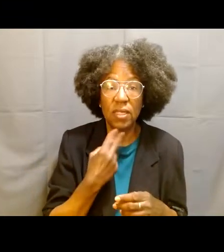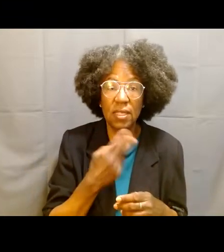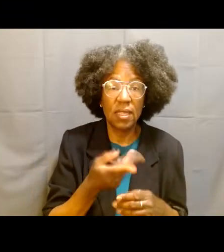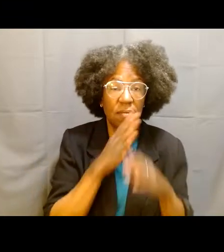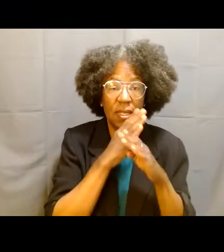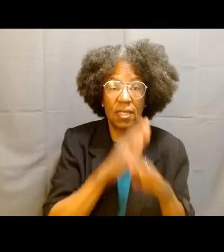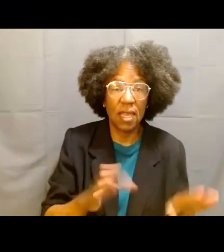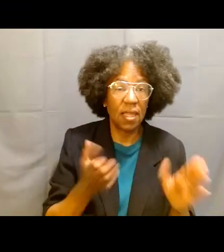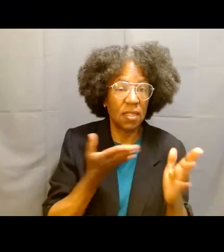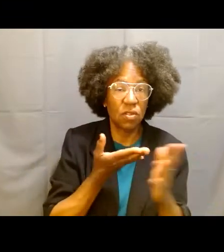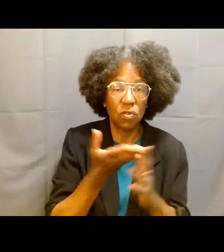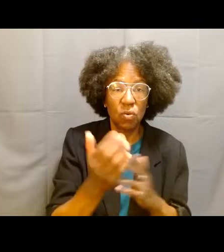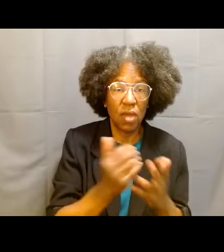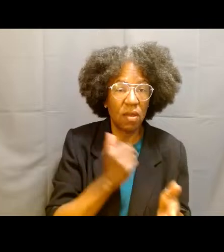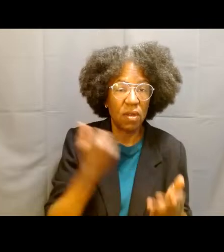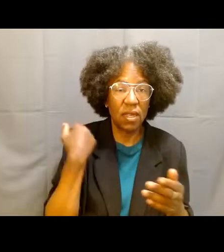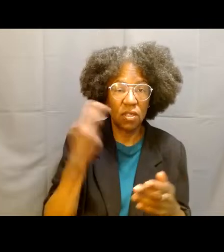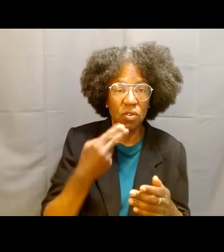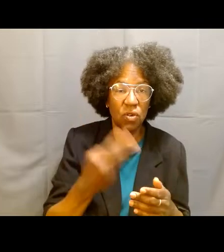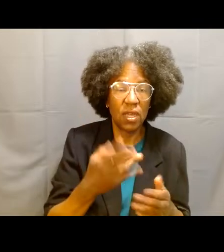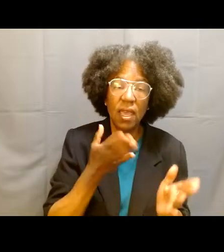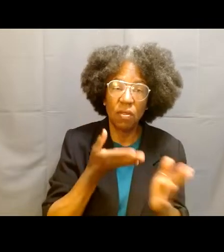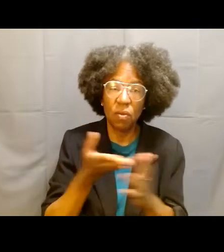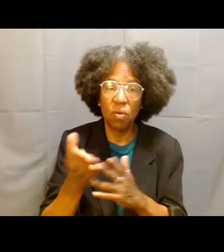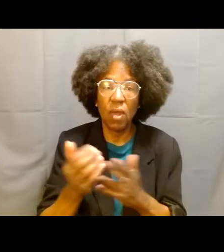throughout the history of this community.